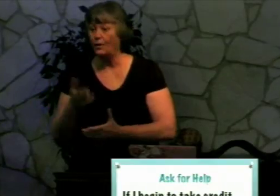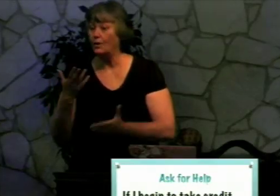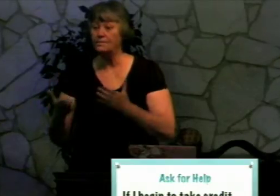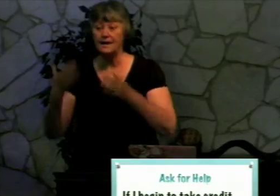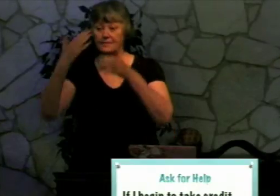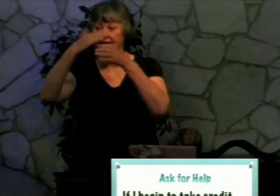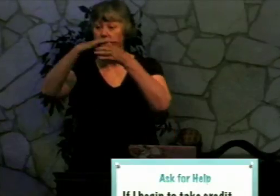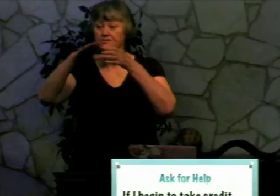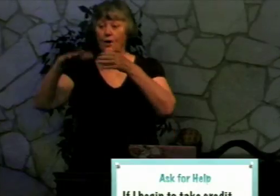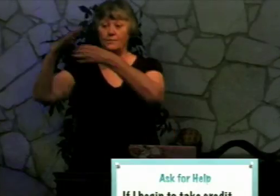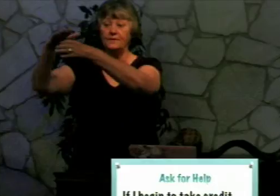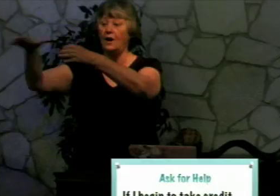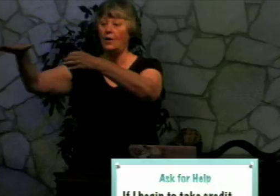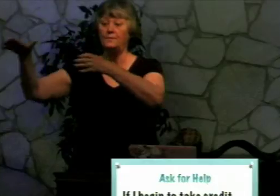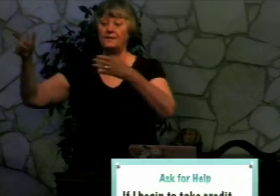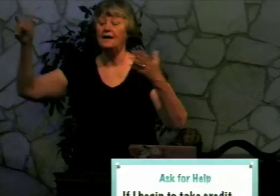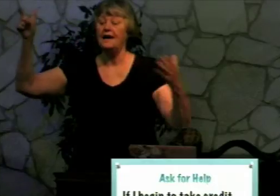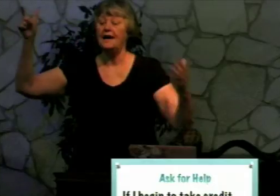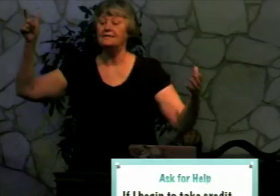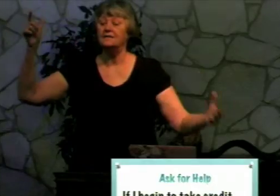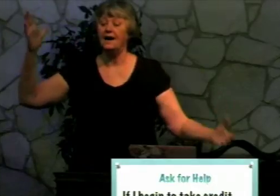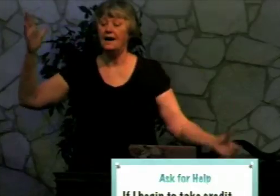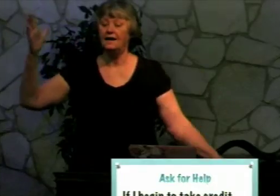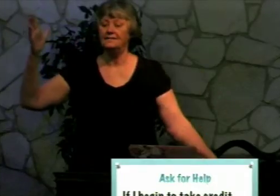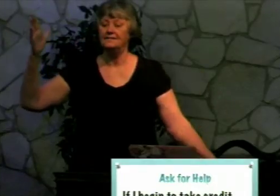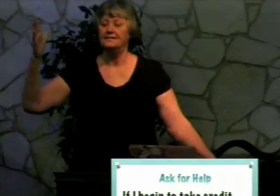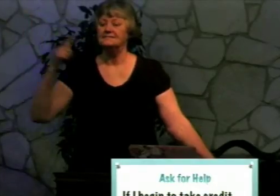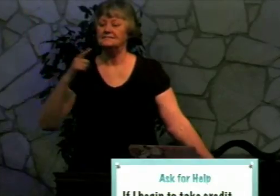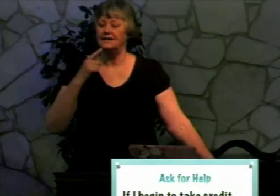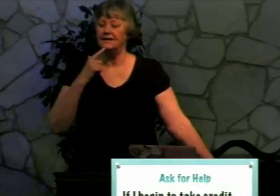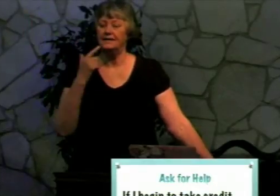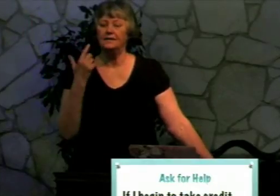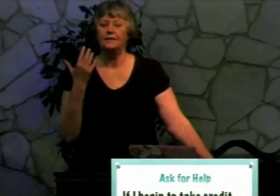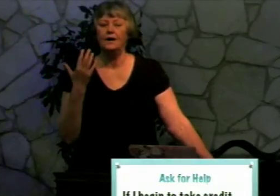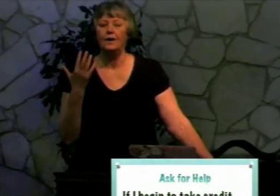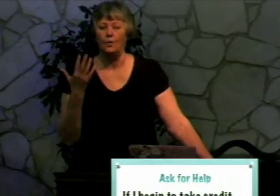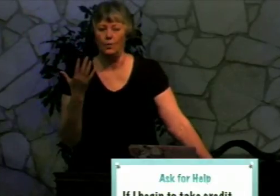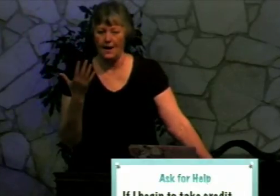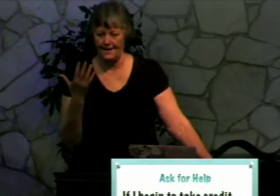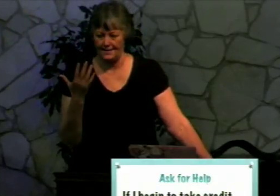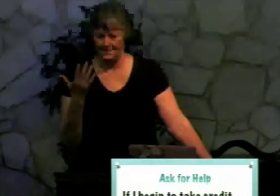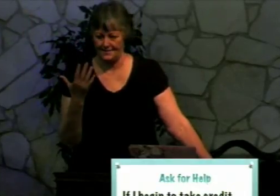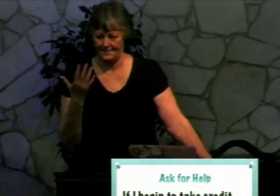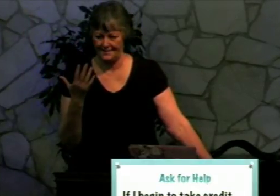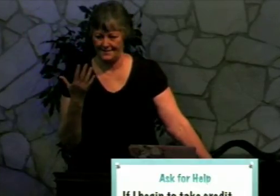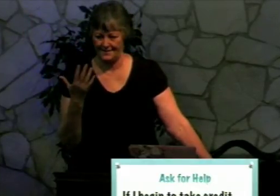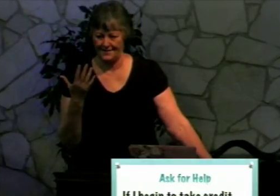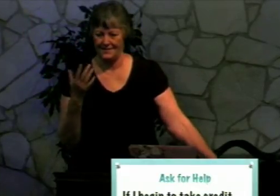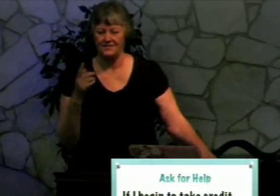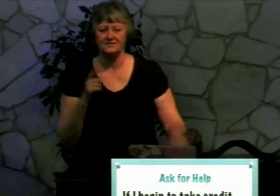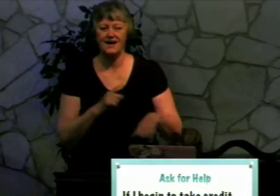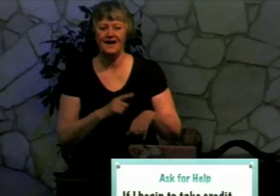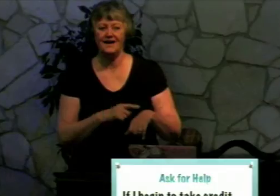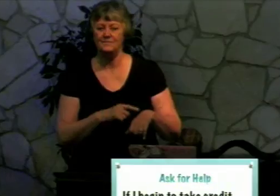Or maybe it was open, open, and God said, wait. The time